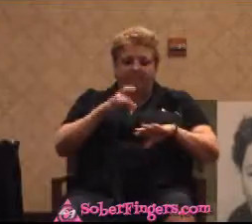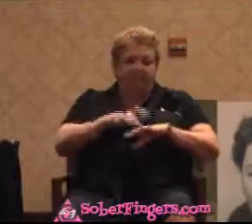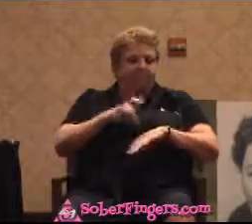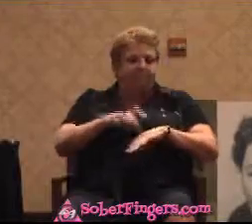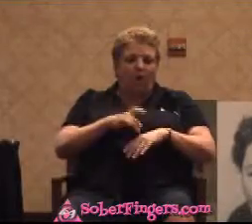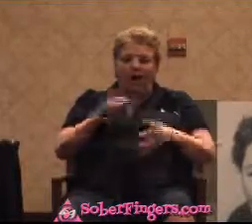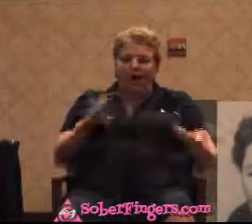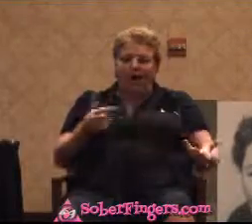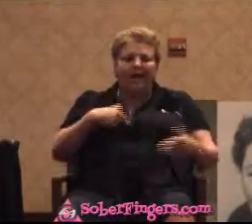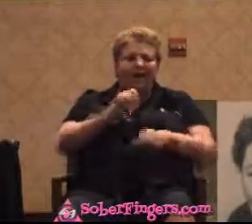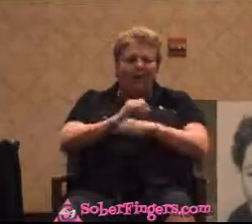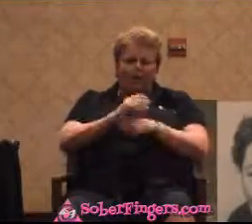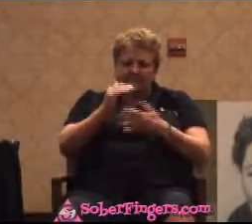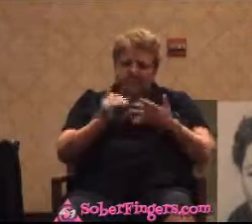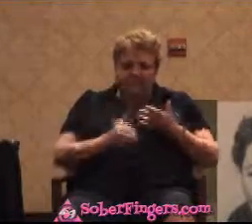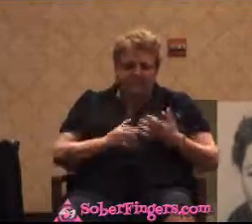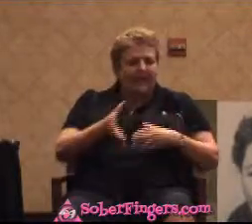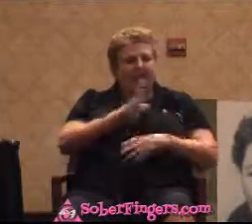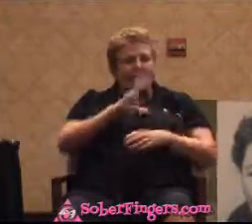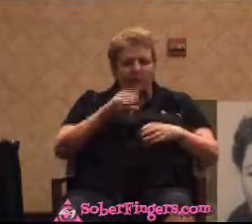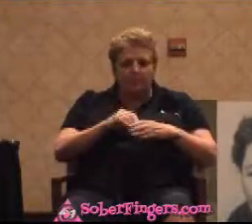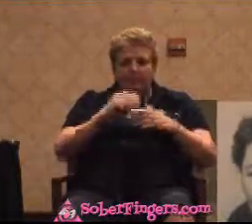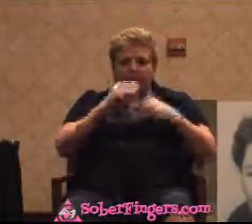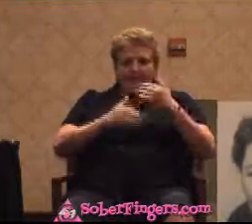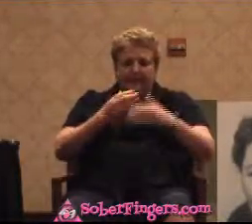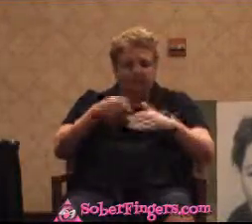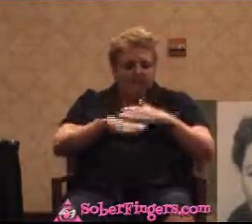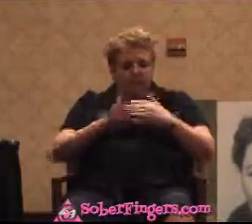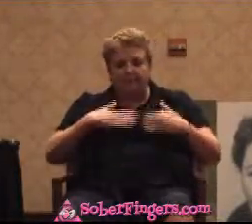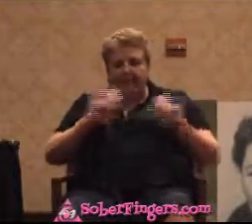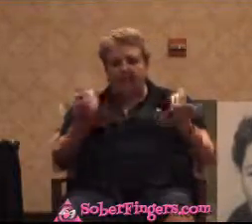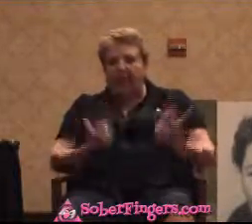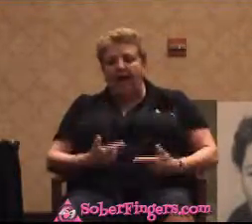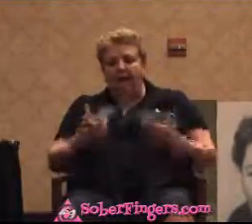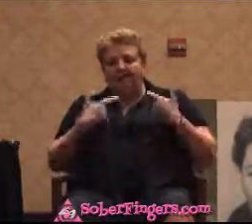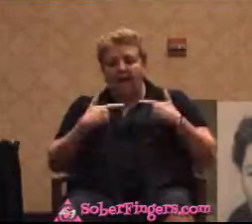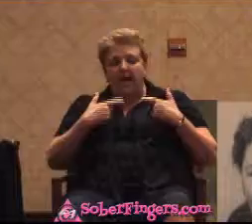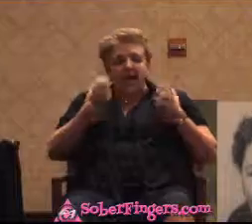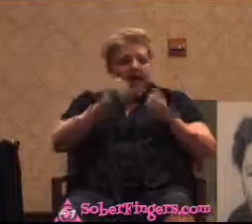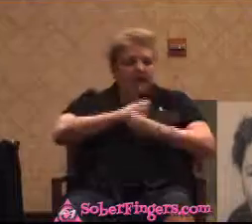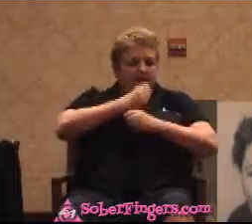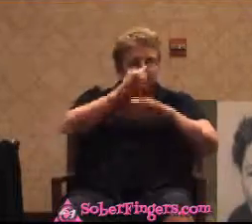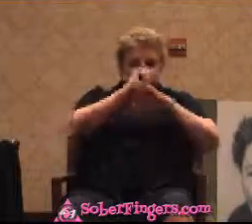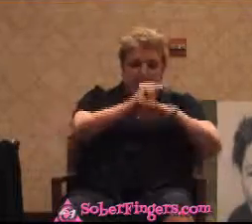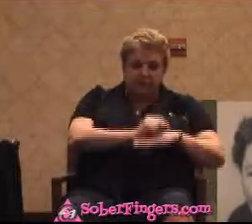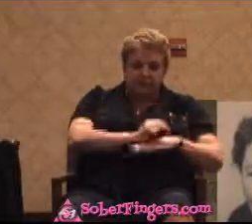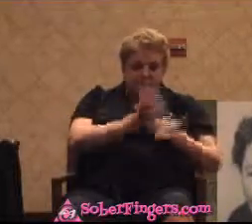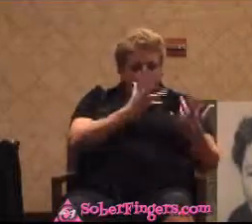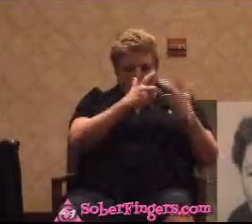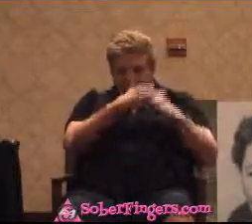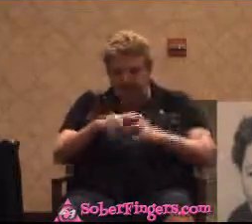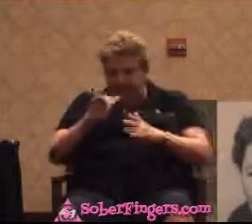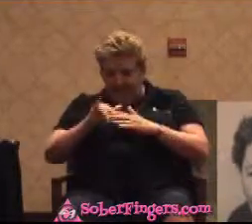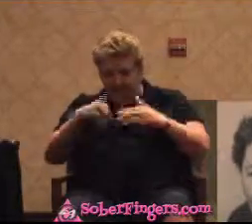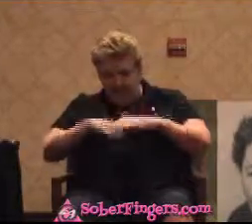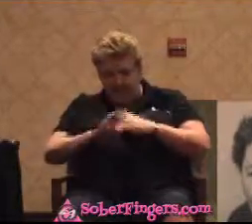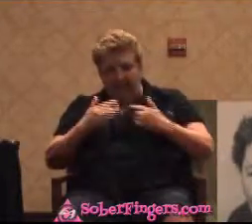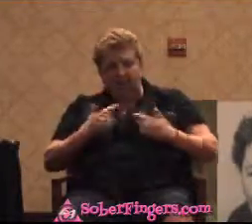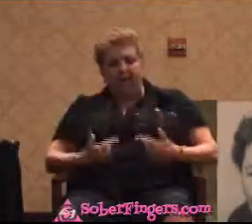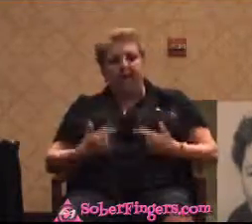work the steps and I incorporate them into my life, and you know, I love the traditions and I incorporate them into my life. And I can tell you that I